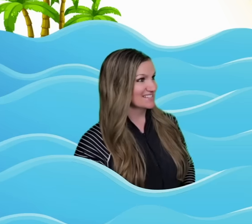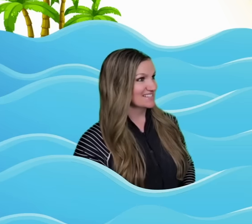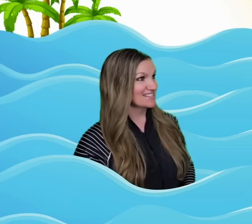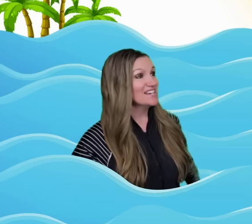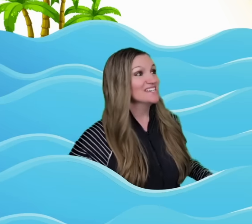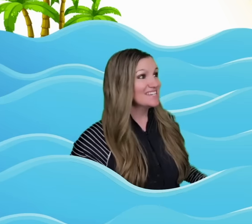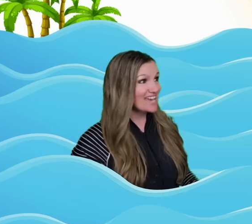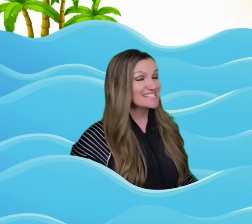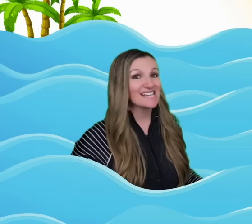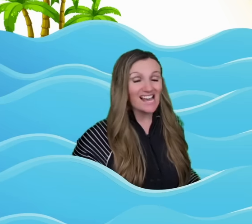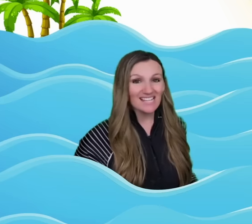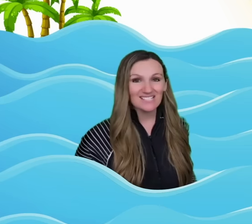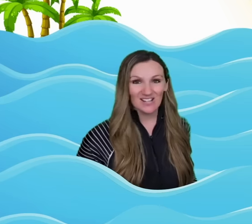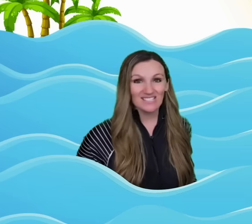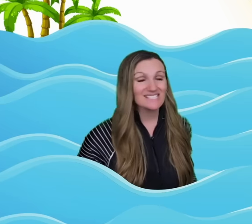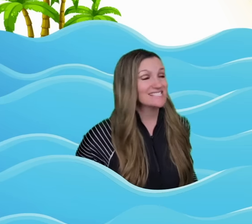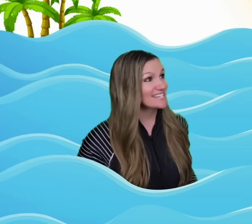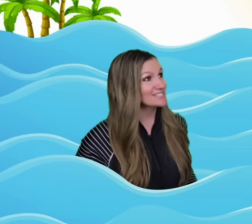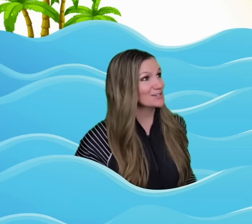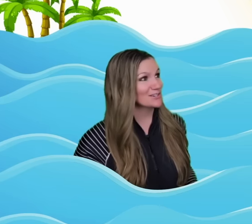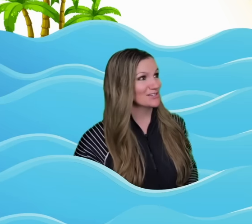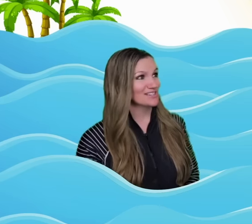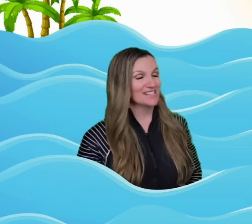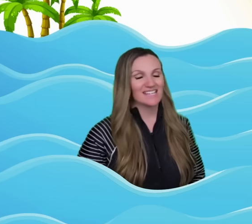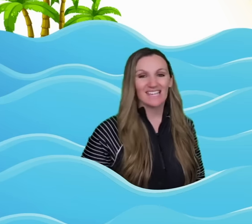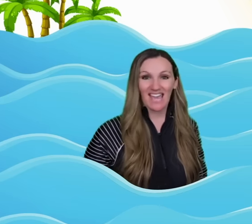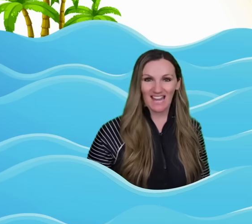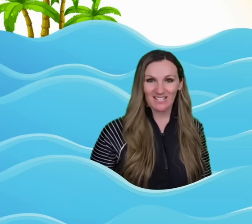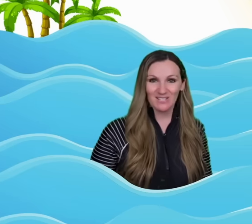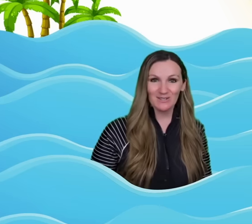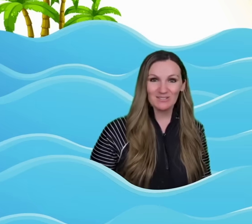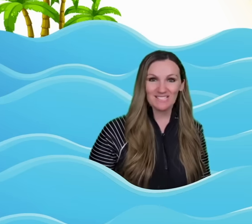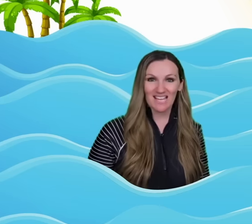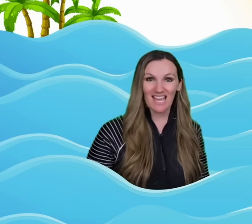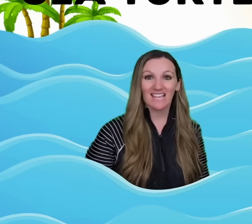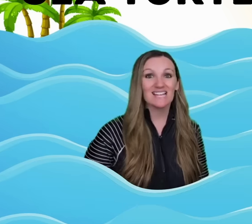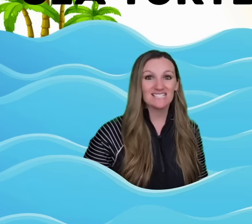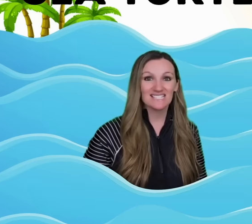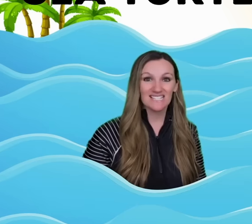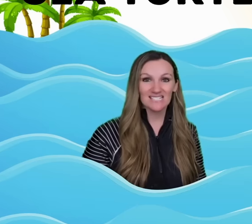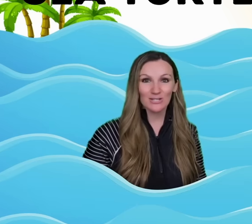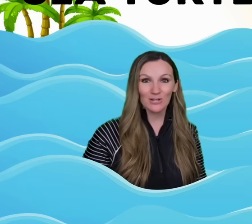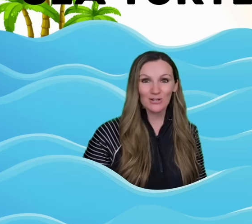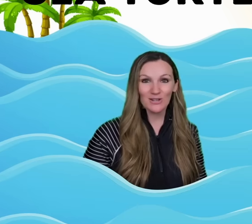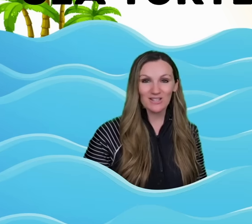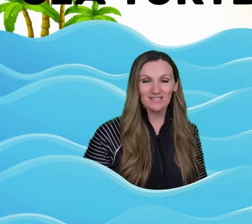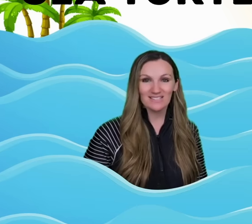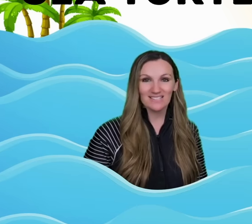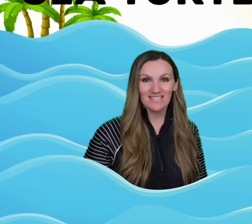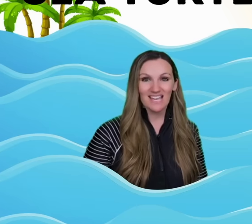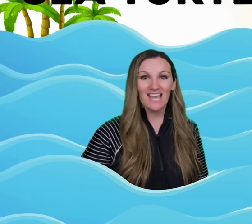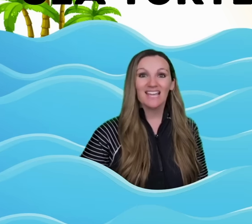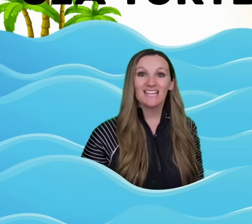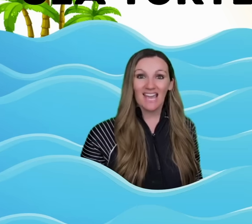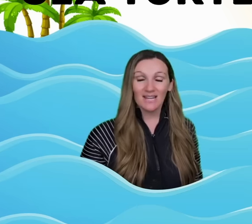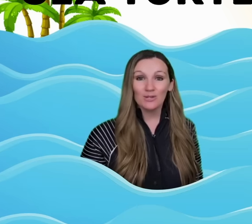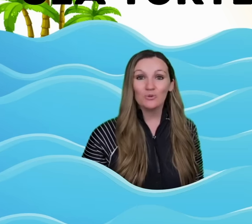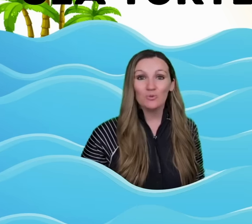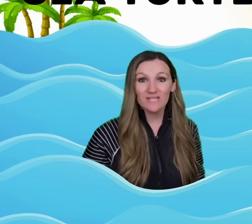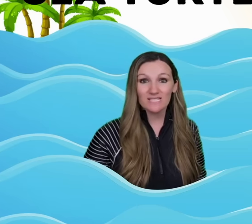turtle? Yes, I saw a sea turtle. Can you say sea turtle? Turtle? Can you whisper